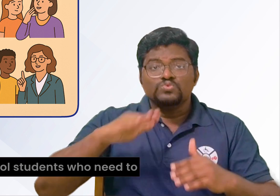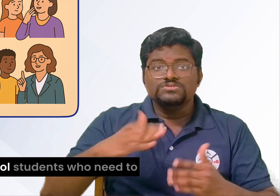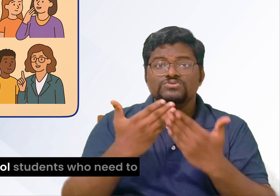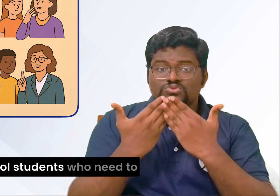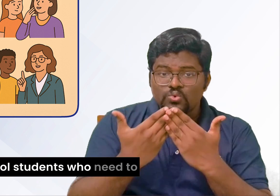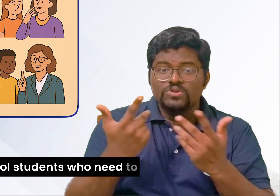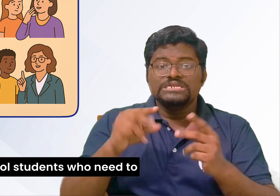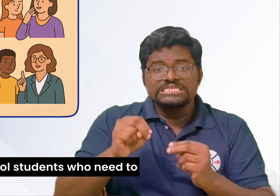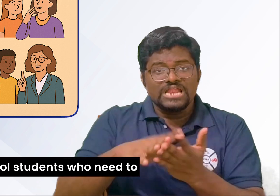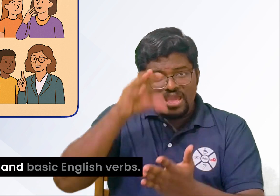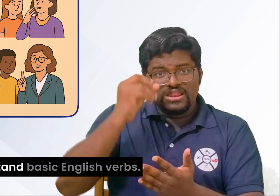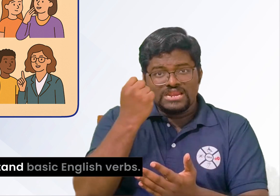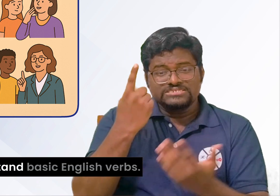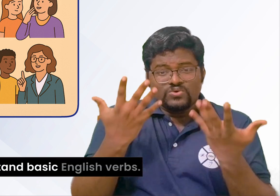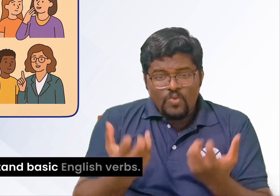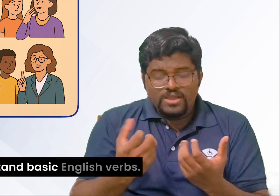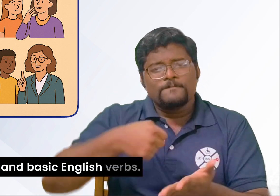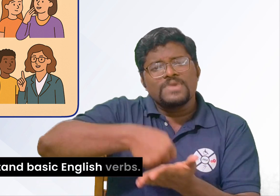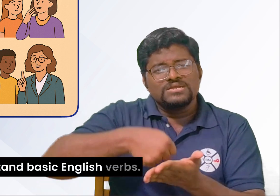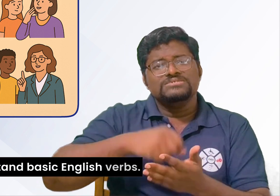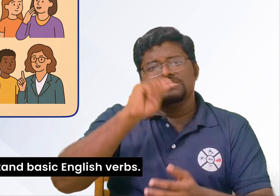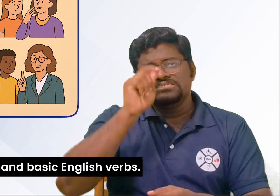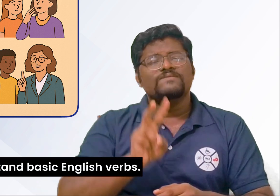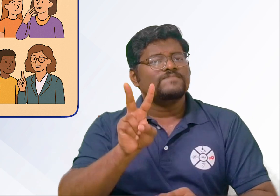school students who need to understand basic English verbs,